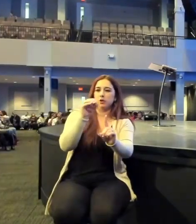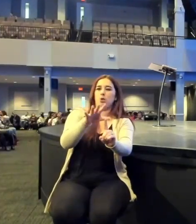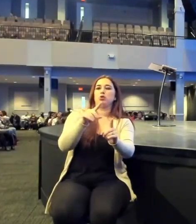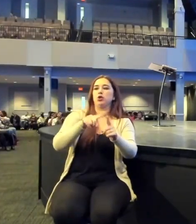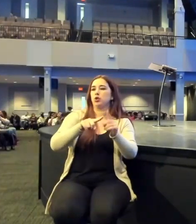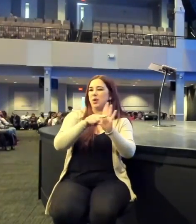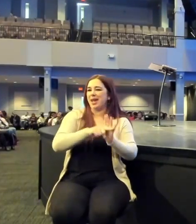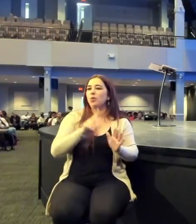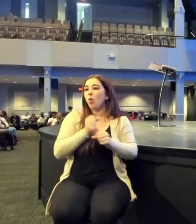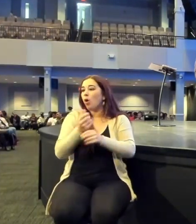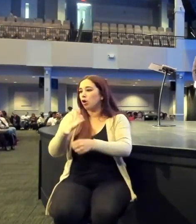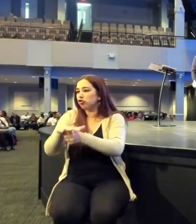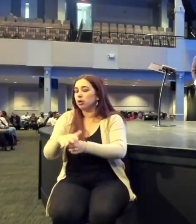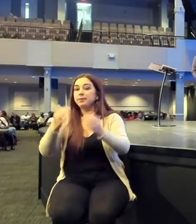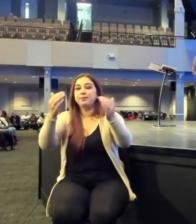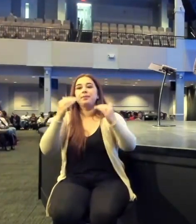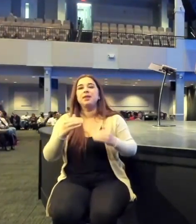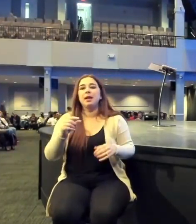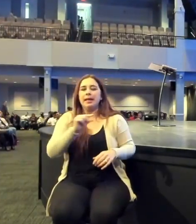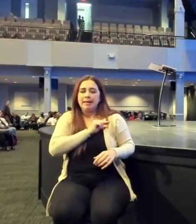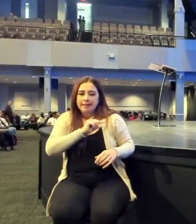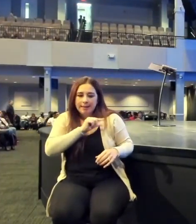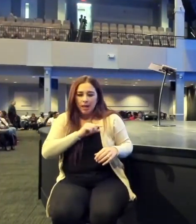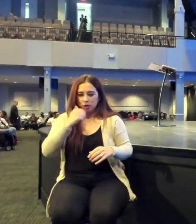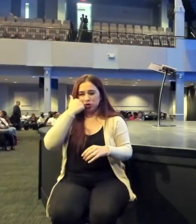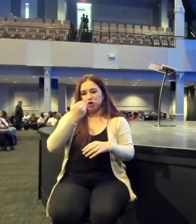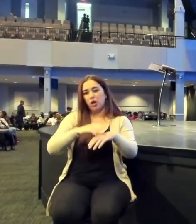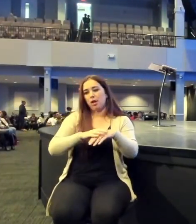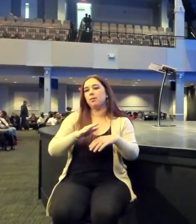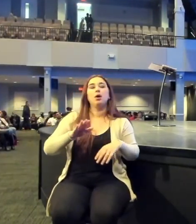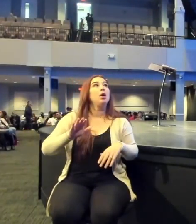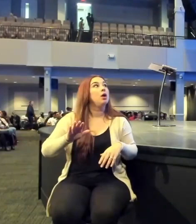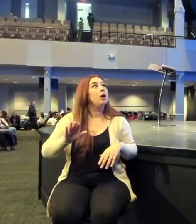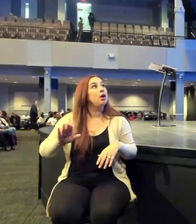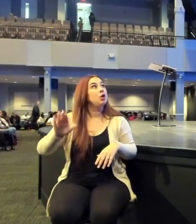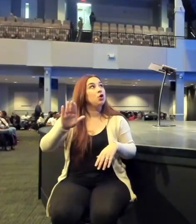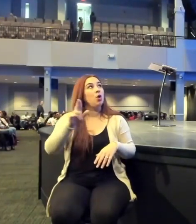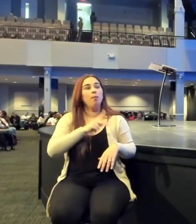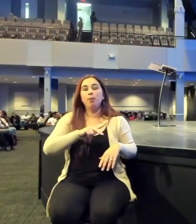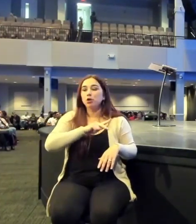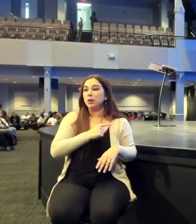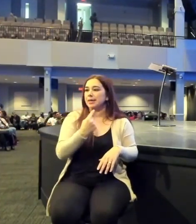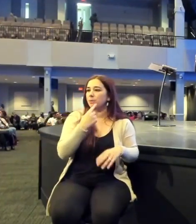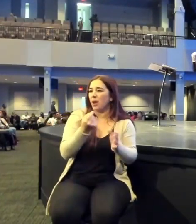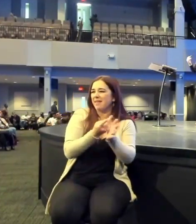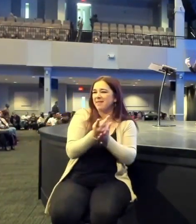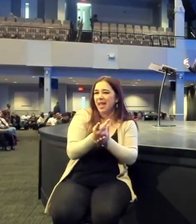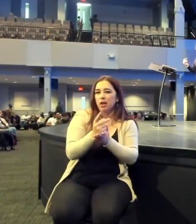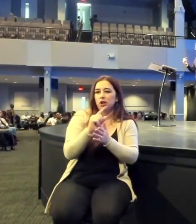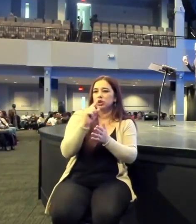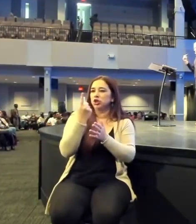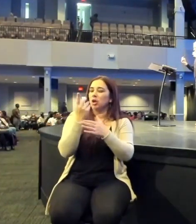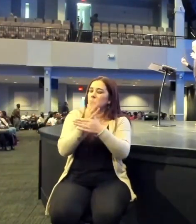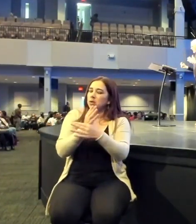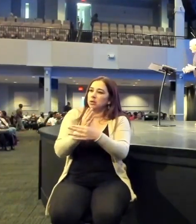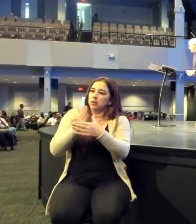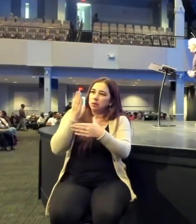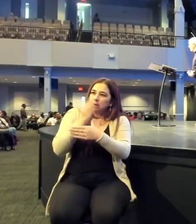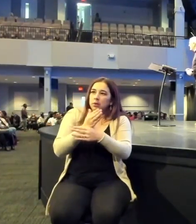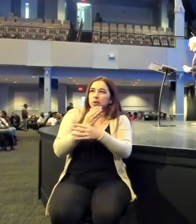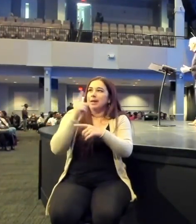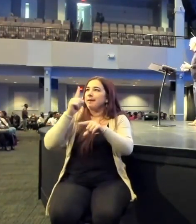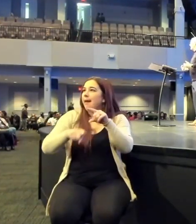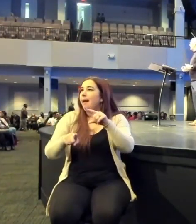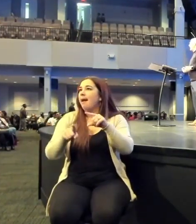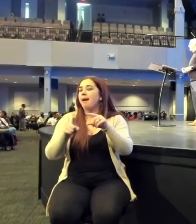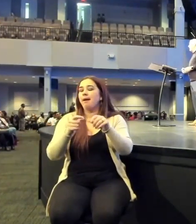negativity causes distress, haunting guilt and shame over your personal disappointments or failures. It just haunts you. You can't get away from